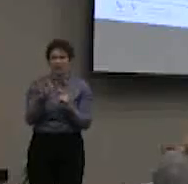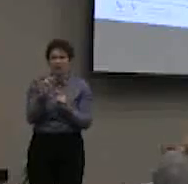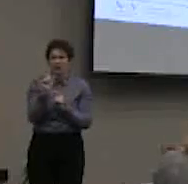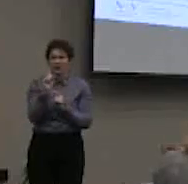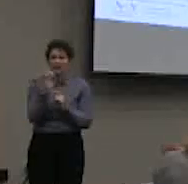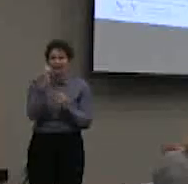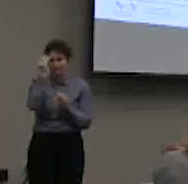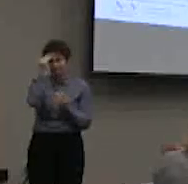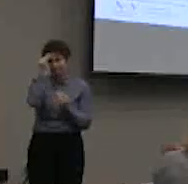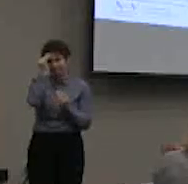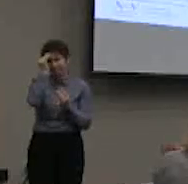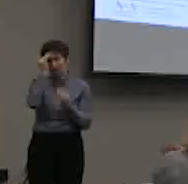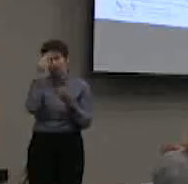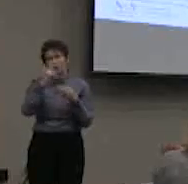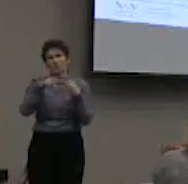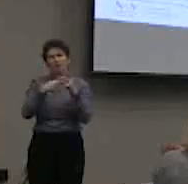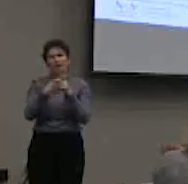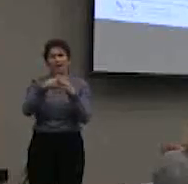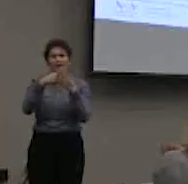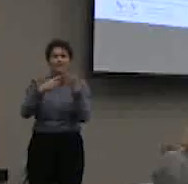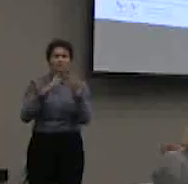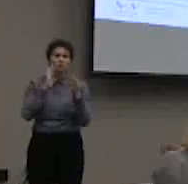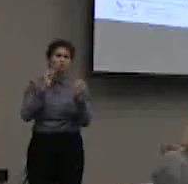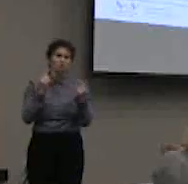things will you do in January.